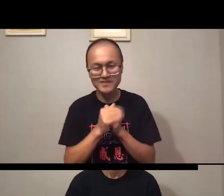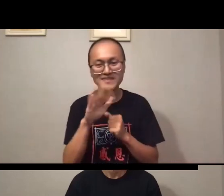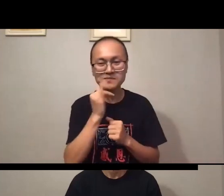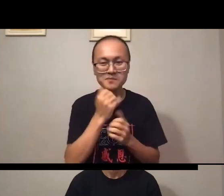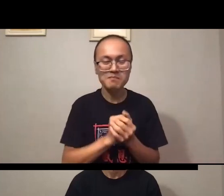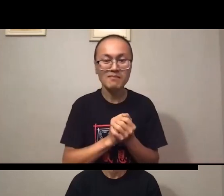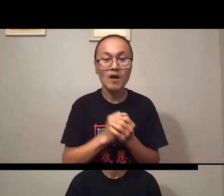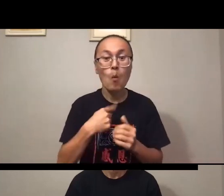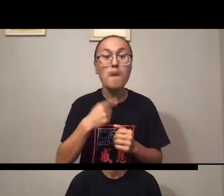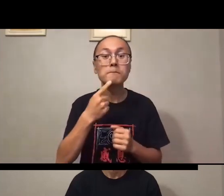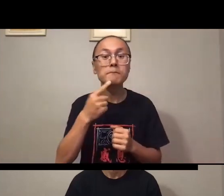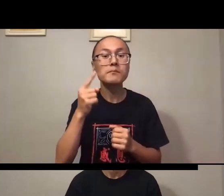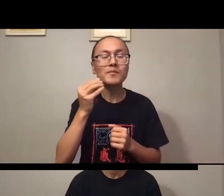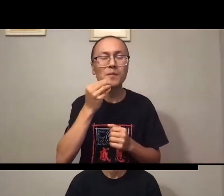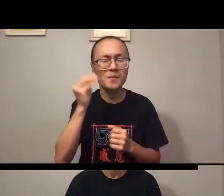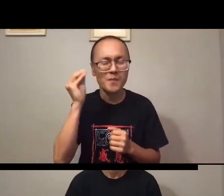At home,